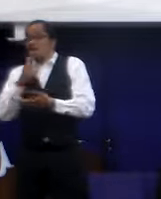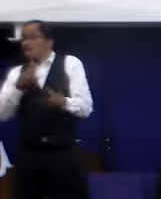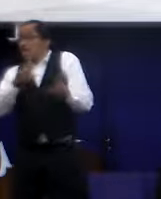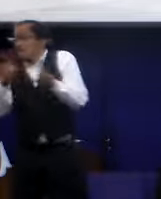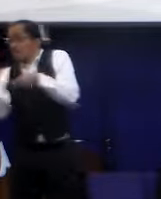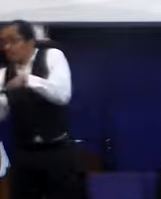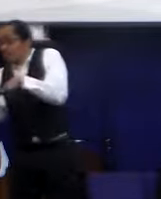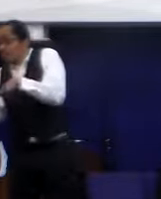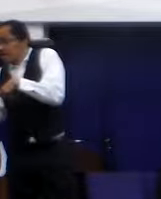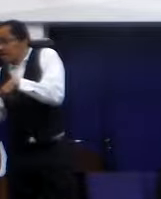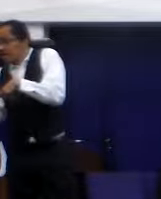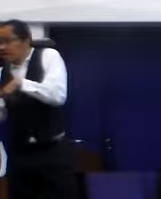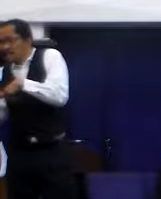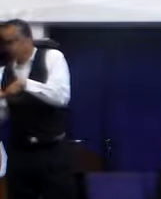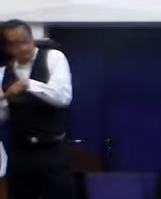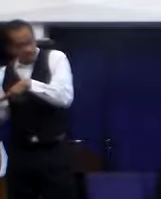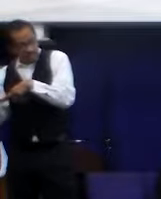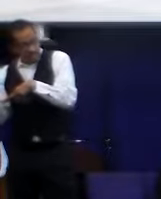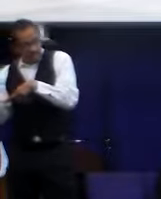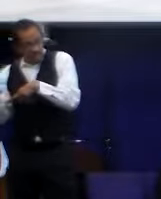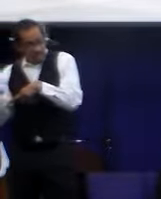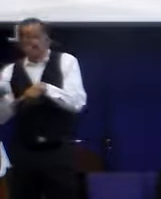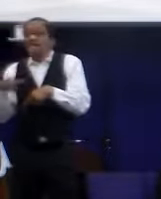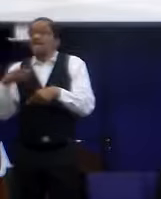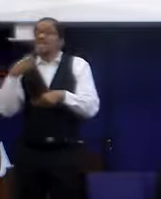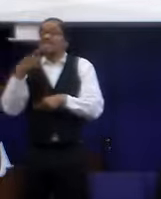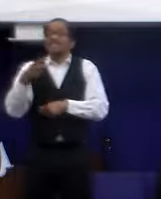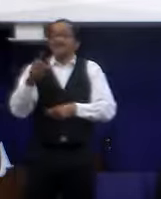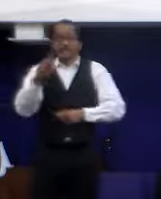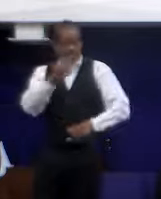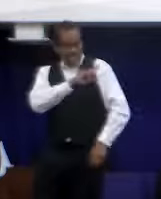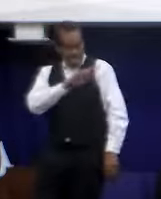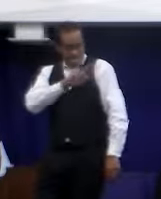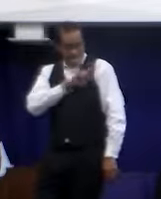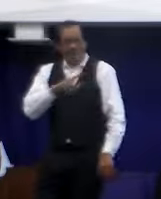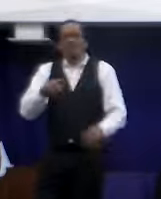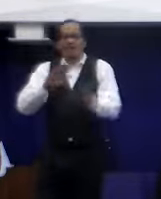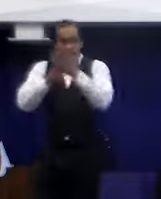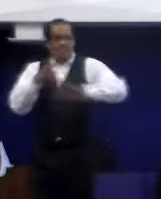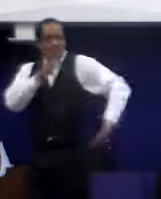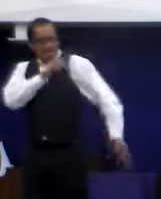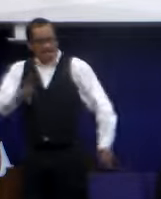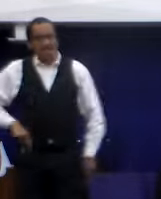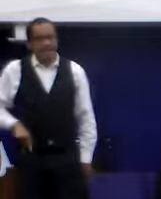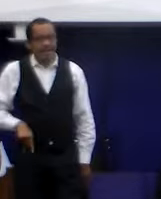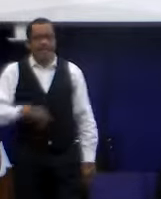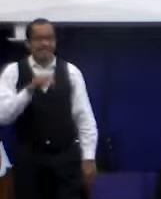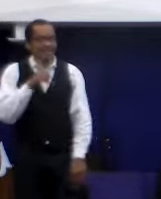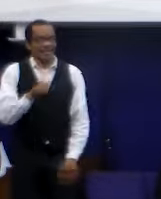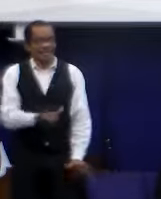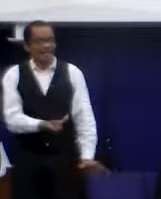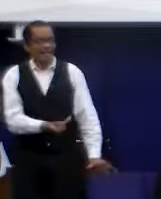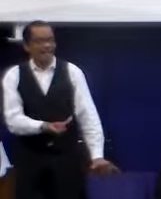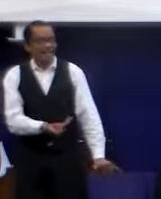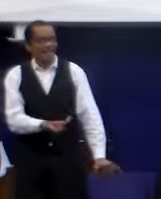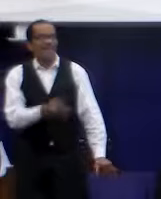that. That's right. God haven't prepared us yet. Yeah. He called David to be king before David even became king. Come on. Amen. Yeah. David, he had